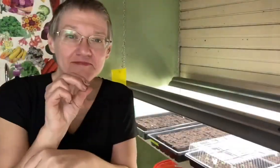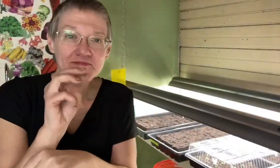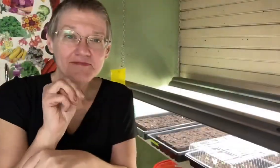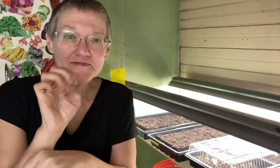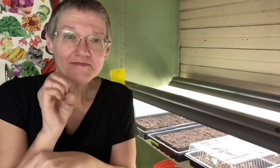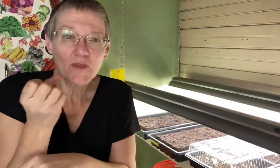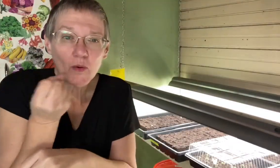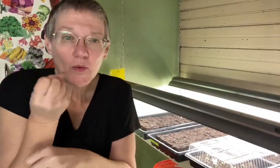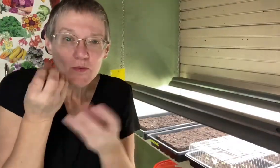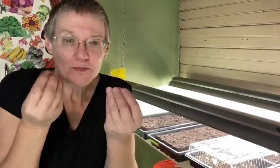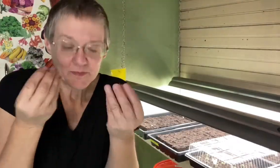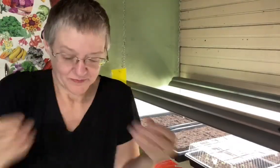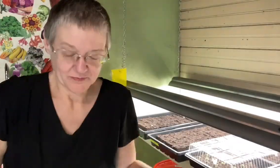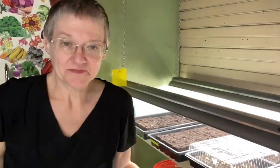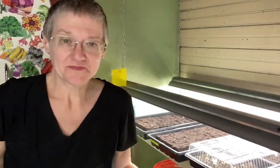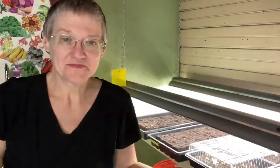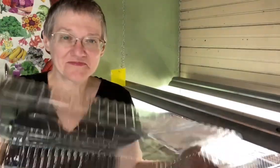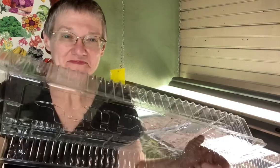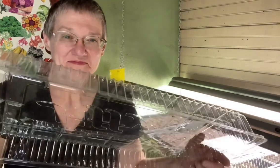And we're going to top it all with a humidity dome.